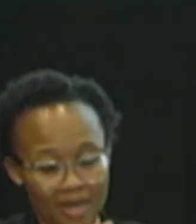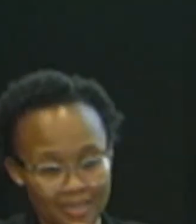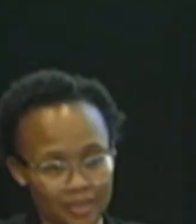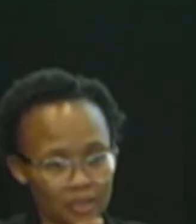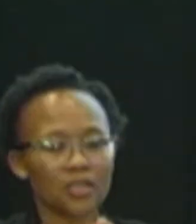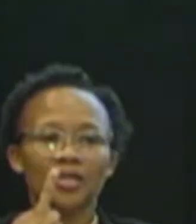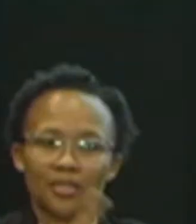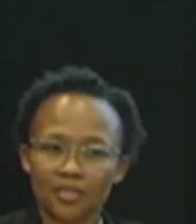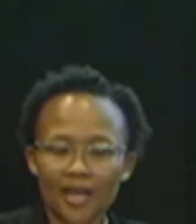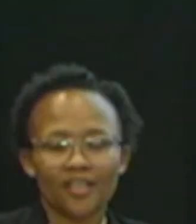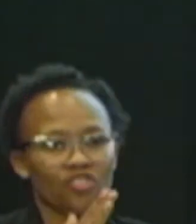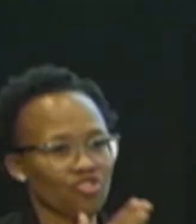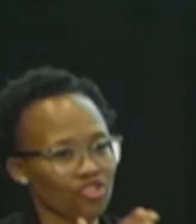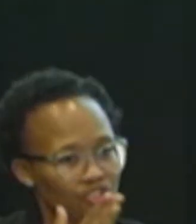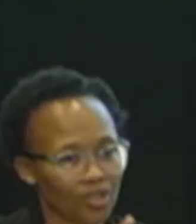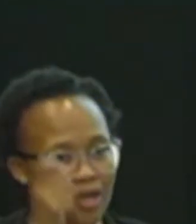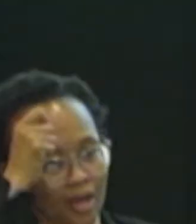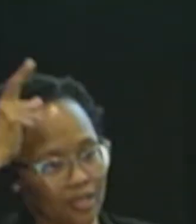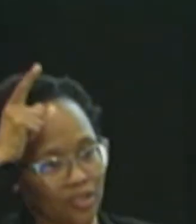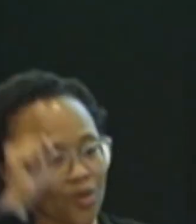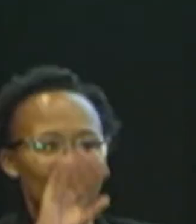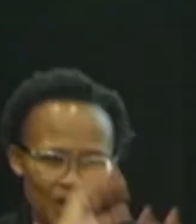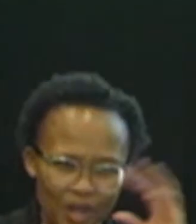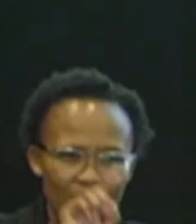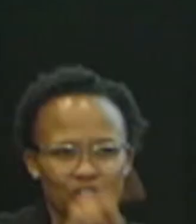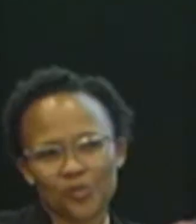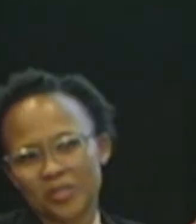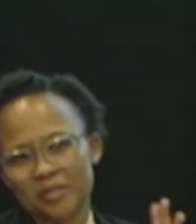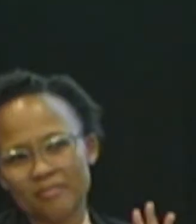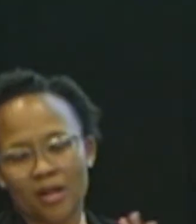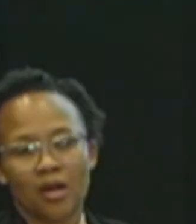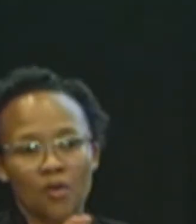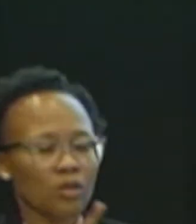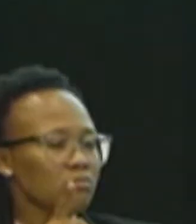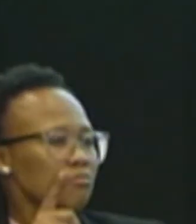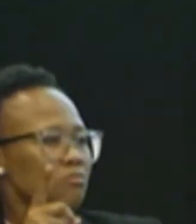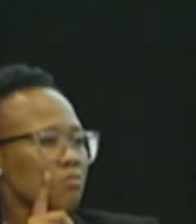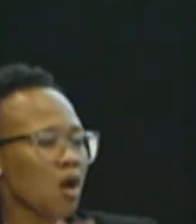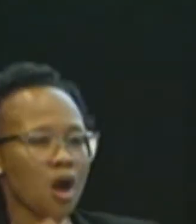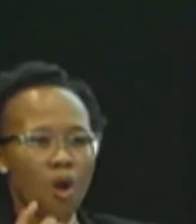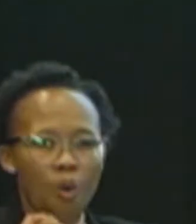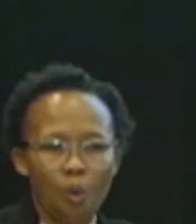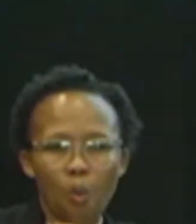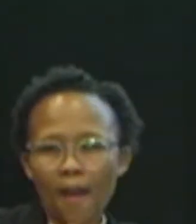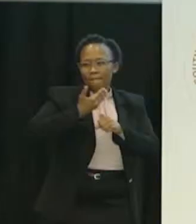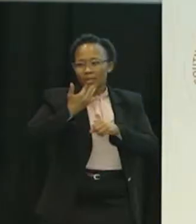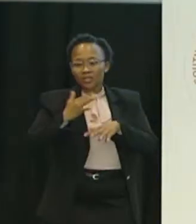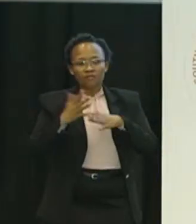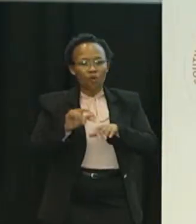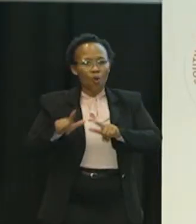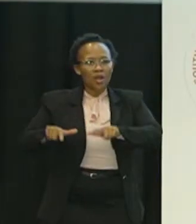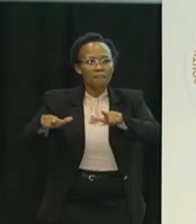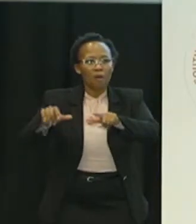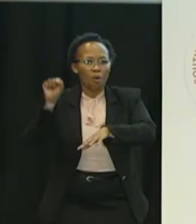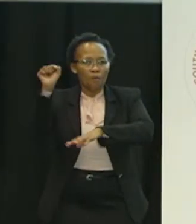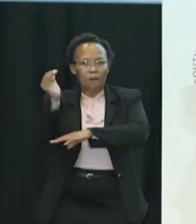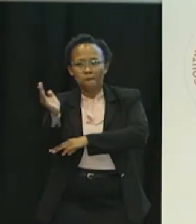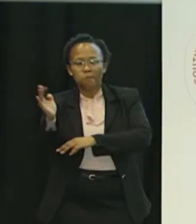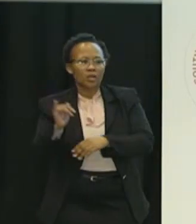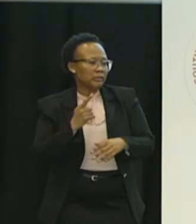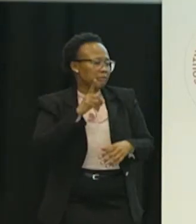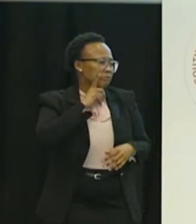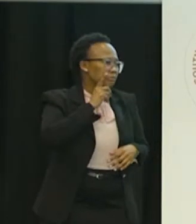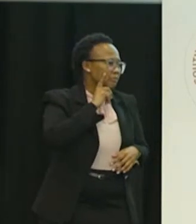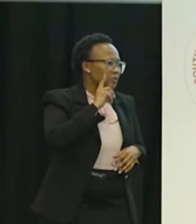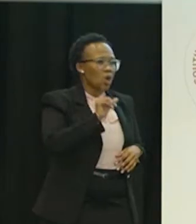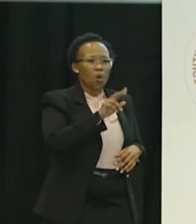shared, understood, learned, and let's see what is it that has worked best for comrades in Limpopo versus what has worked best for comrades